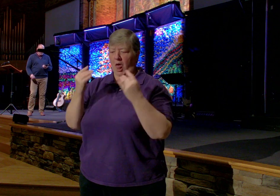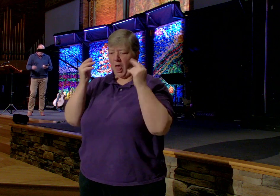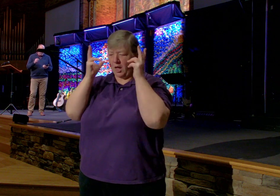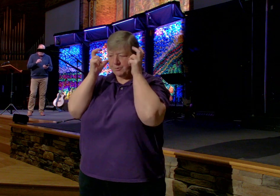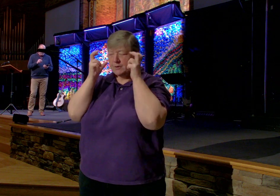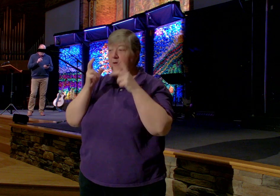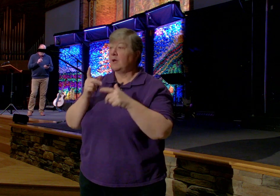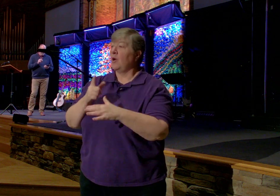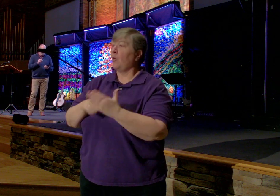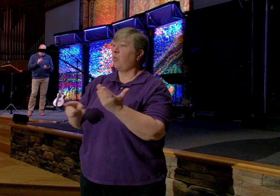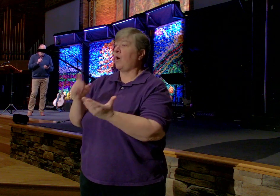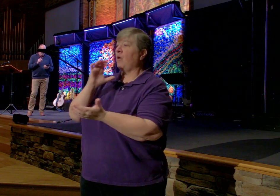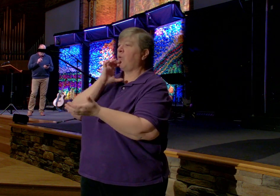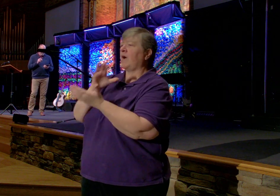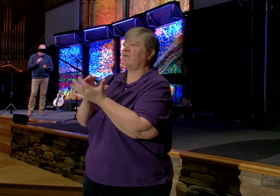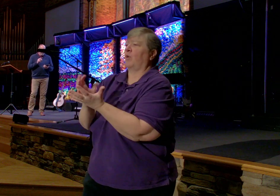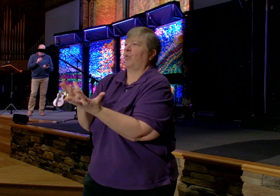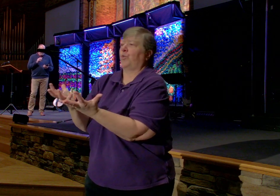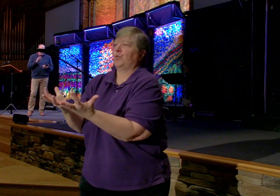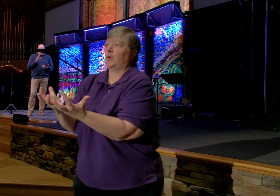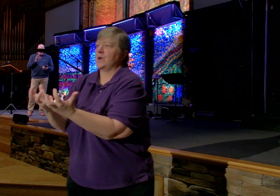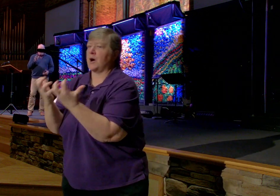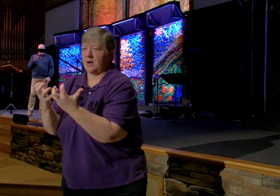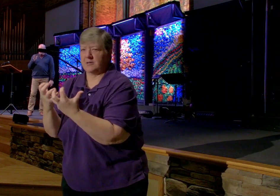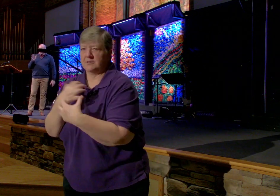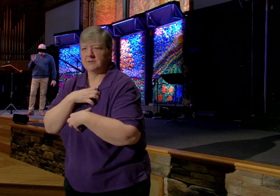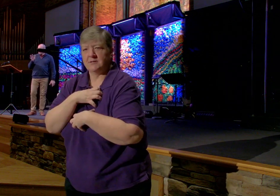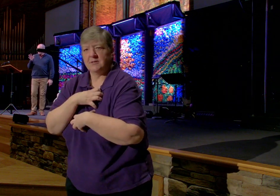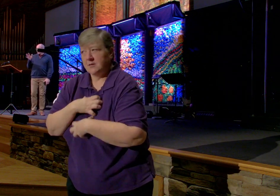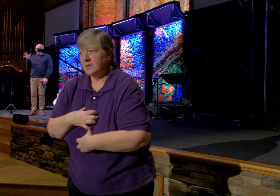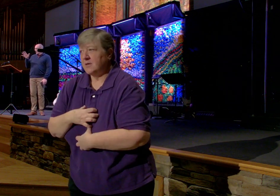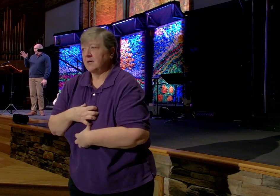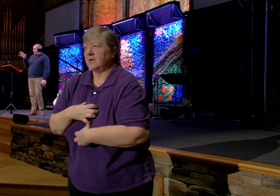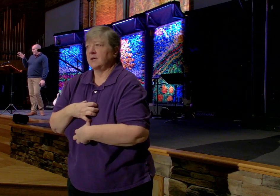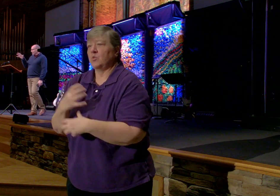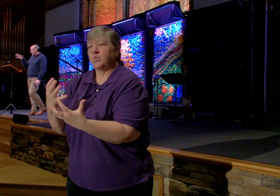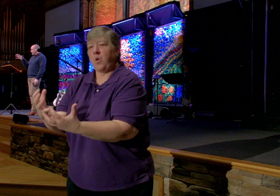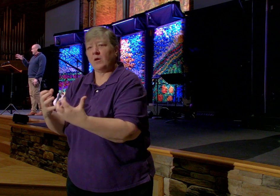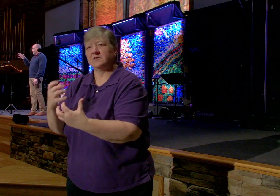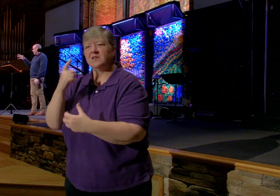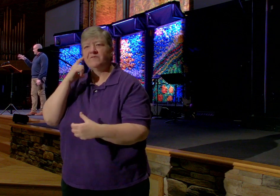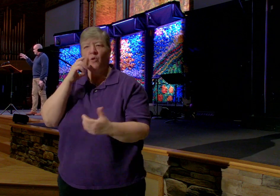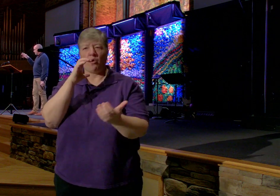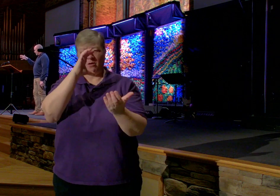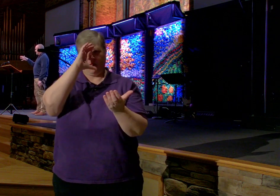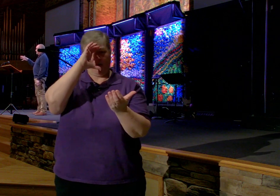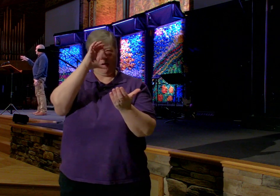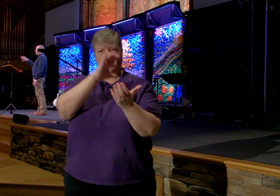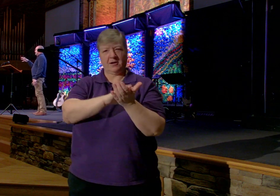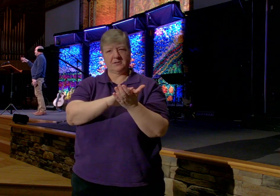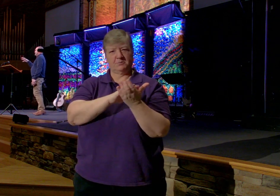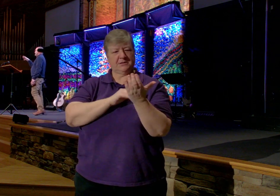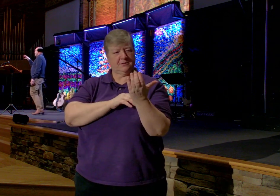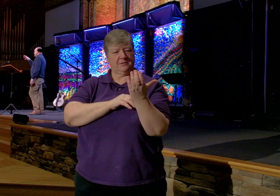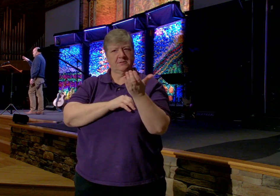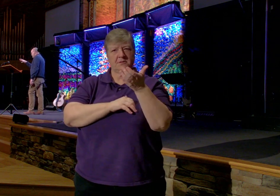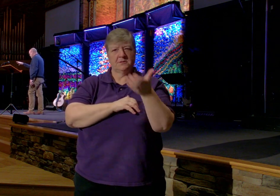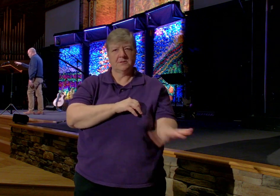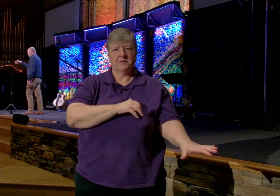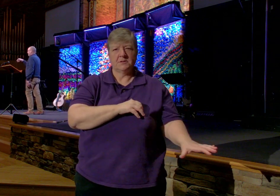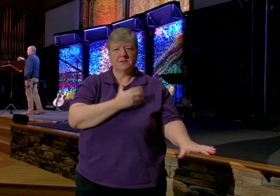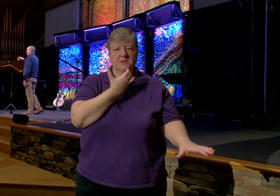wants, what she longs for, is for him to turn his